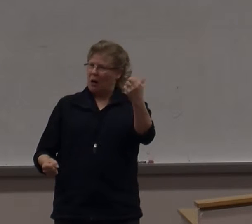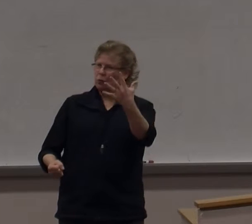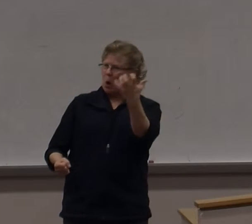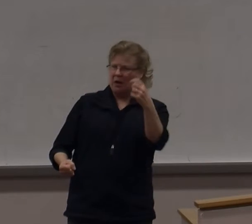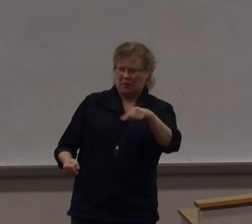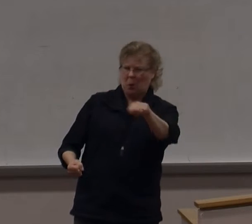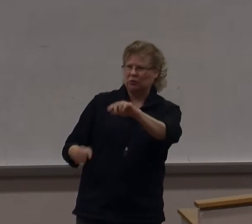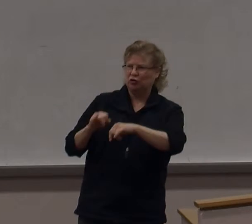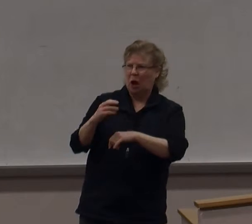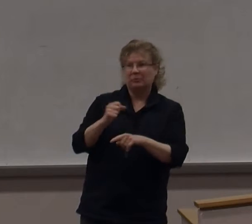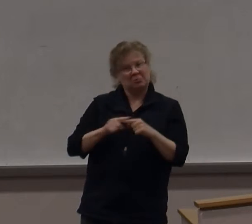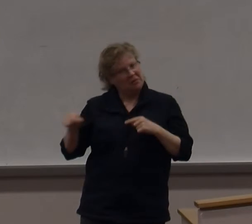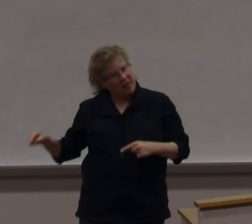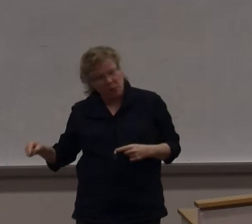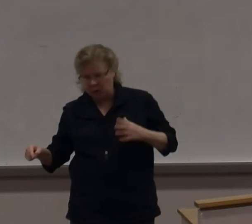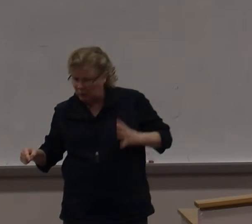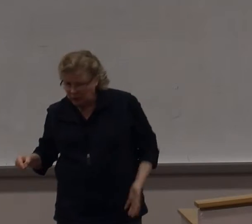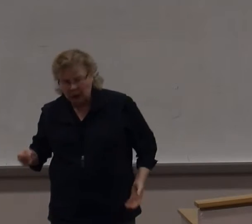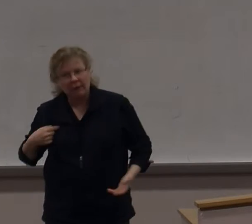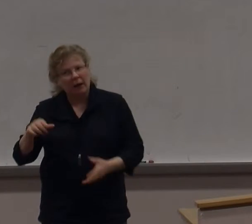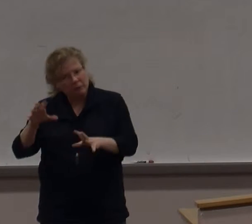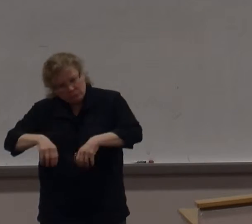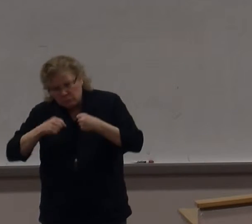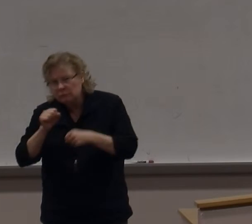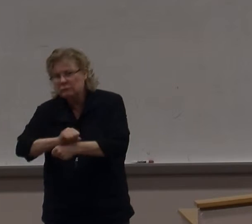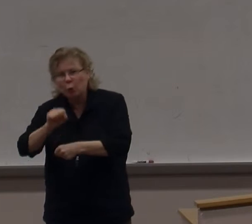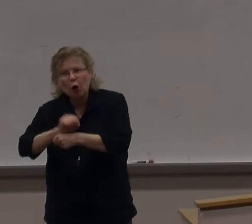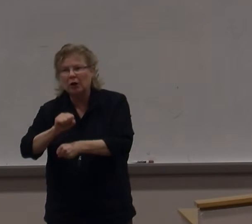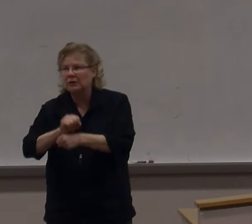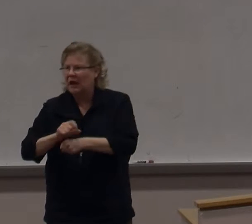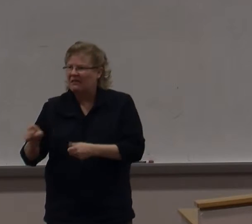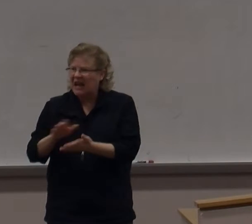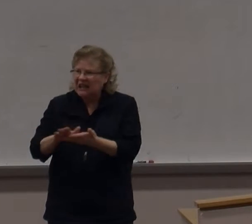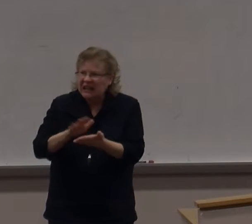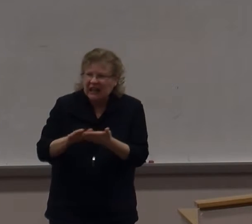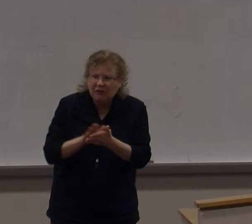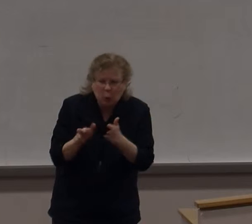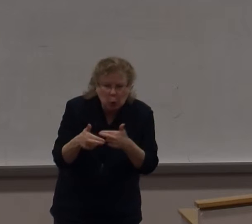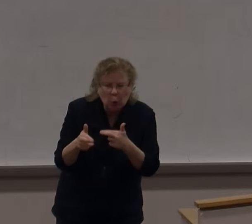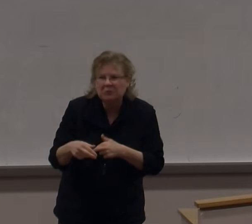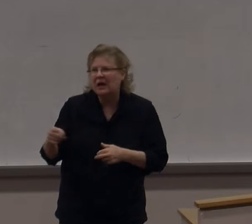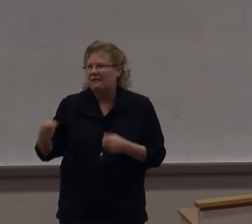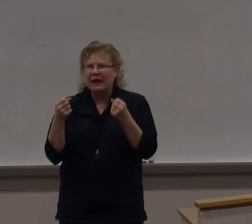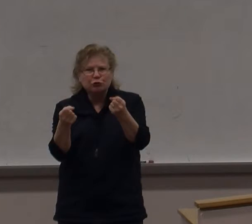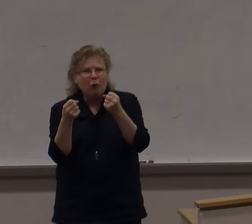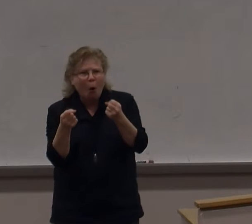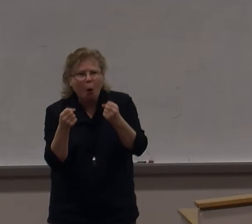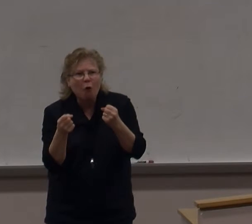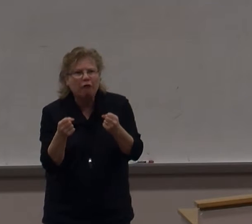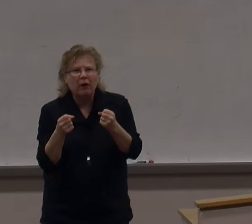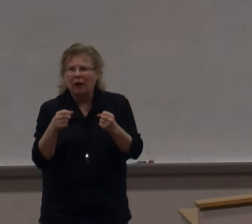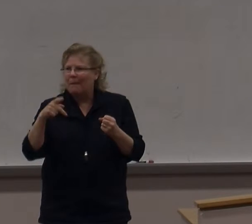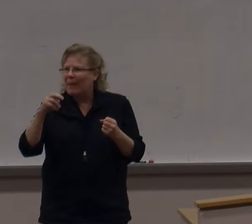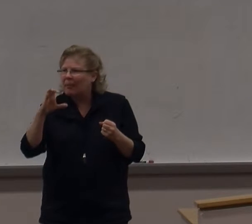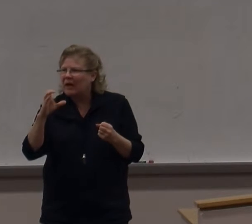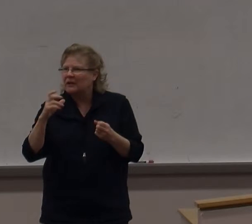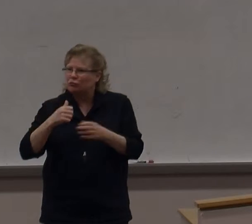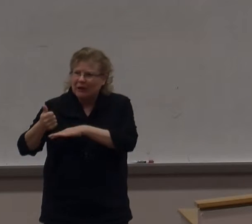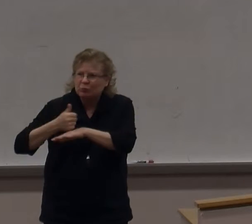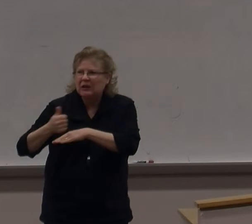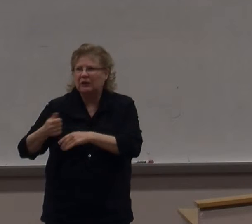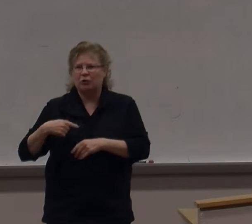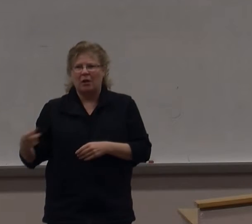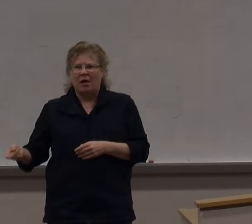they were the people who were checking me into hotels, and they were cleaning my hotel room, and they were driving the public transportation, and they were feeding me at